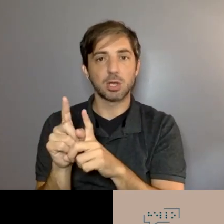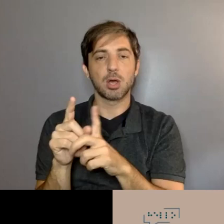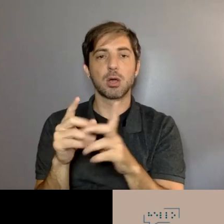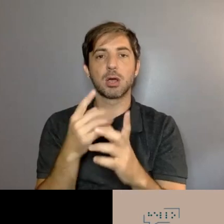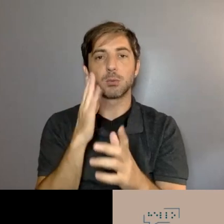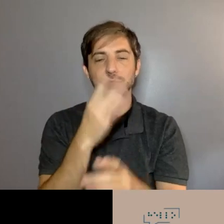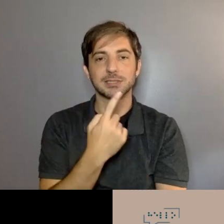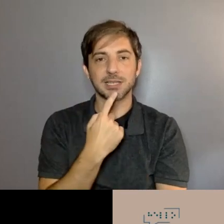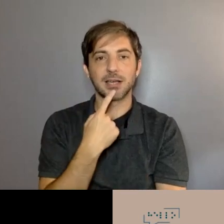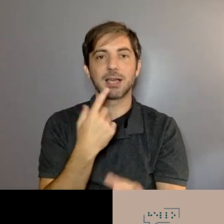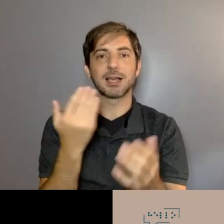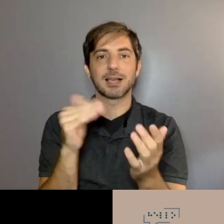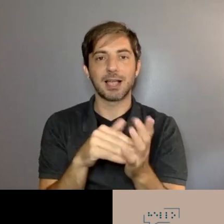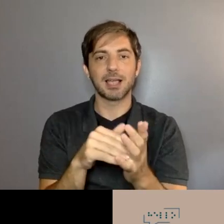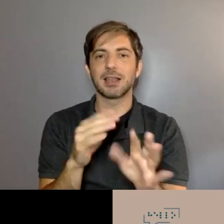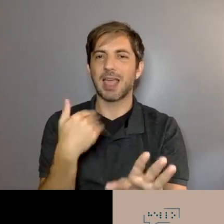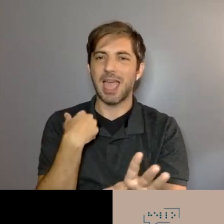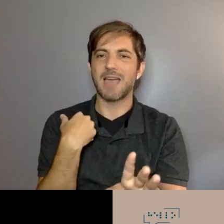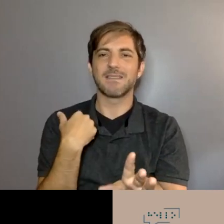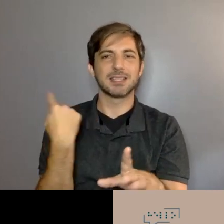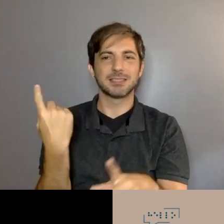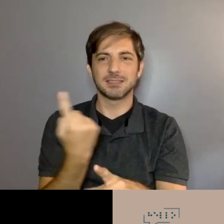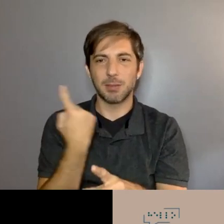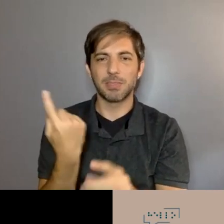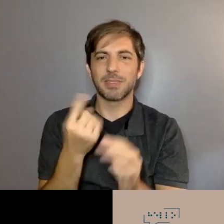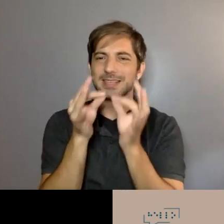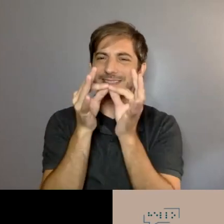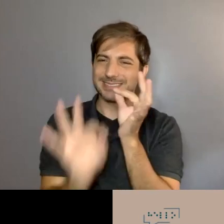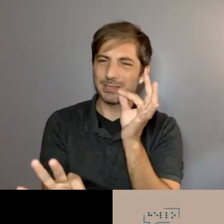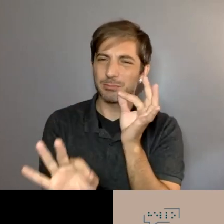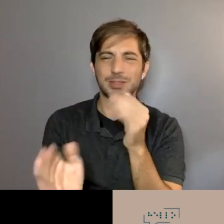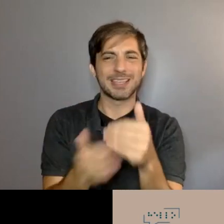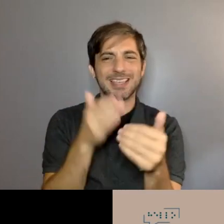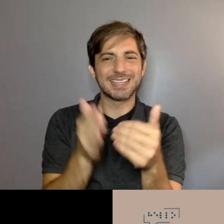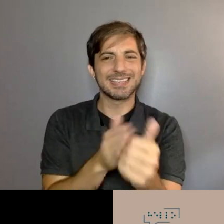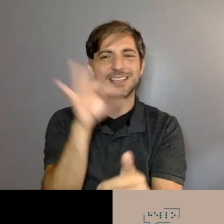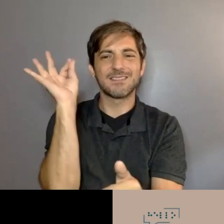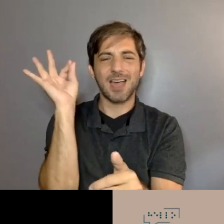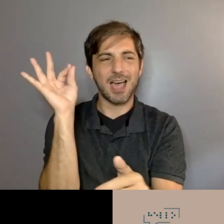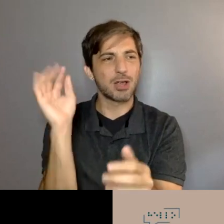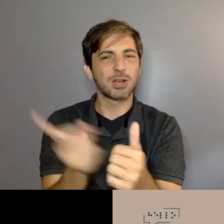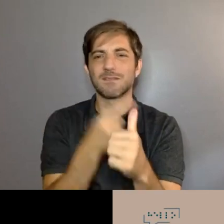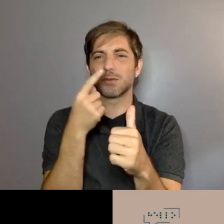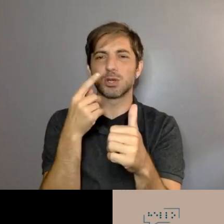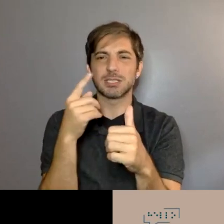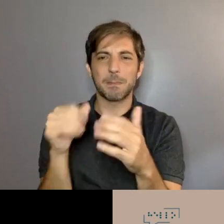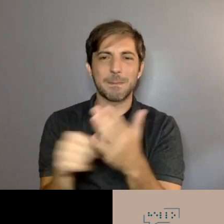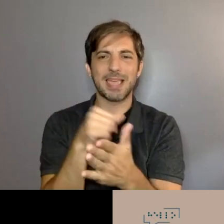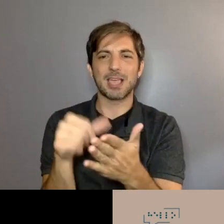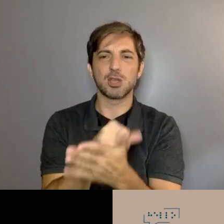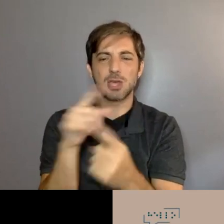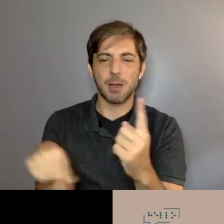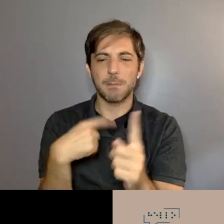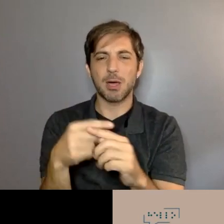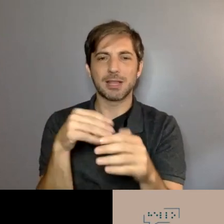Beth said earlier about just having something simple that's easy to find on the first page about accessibility. So